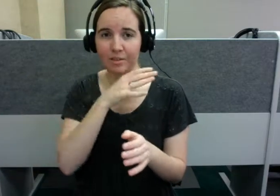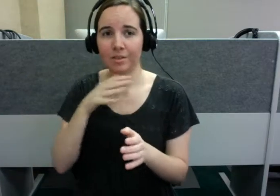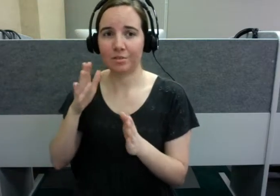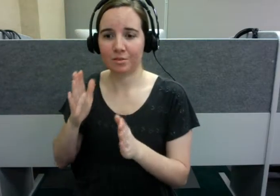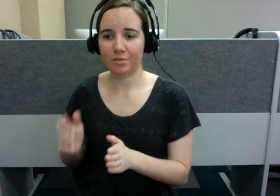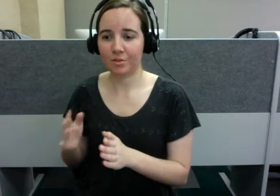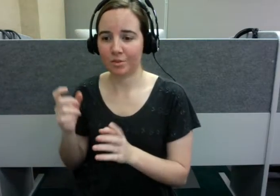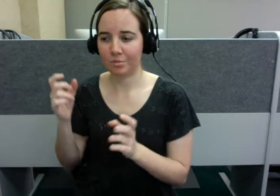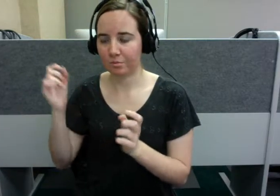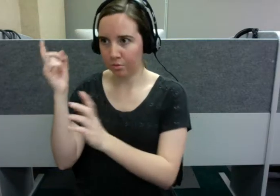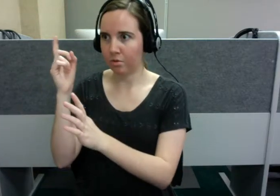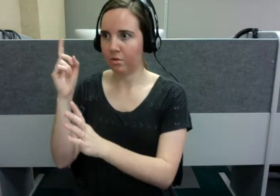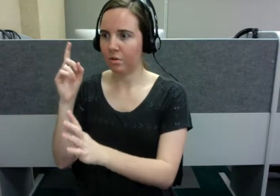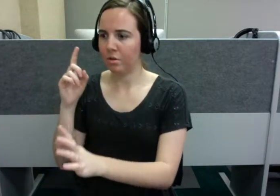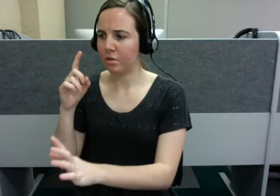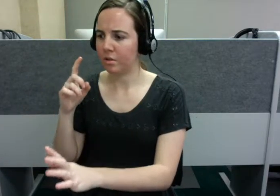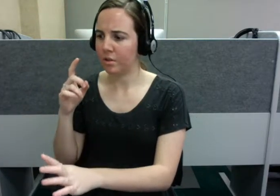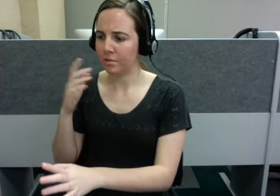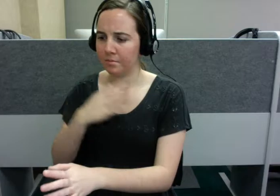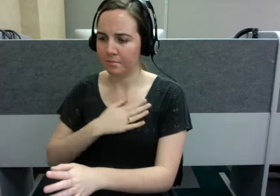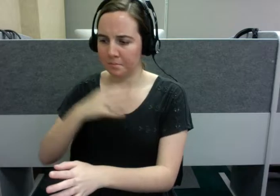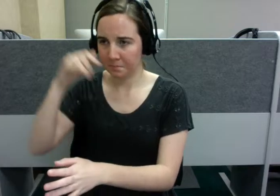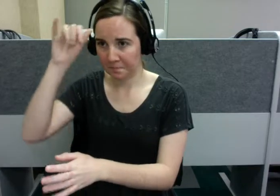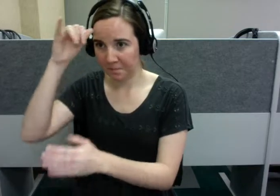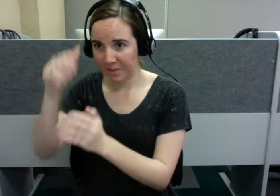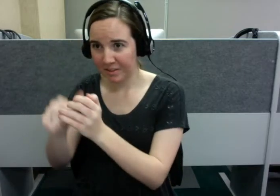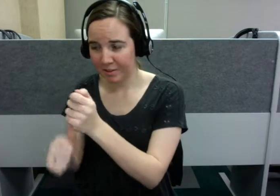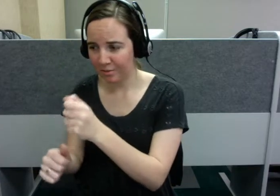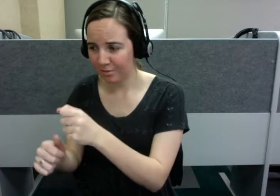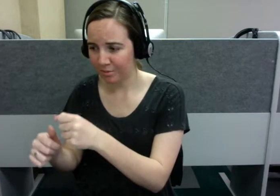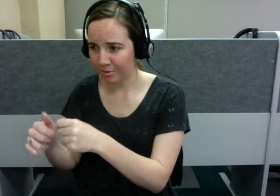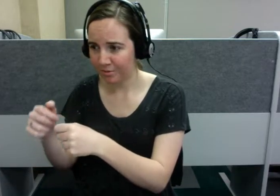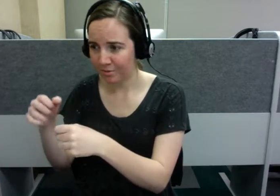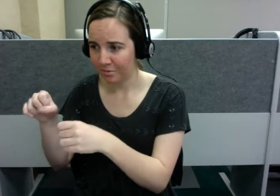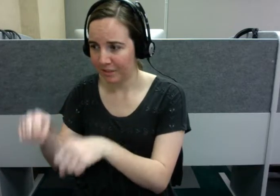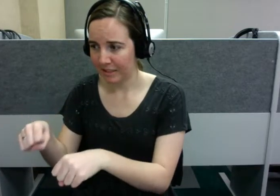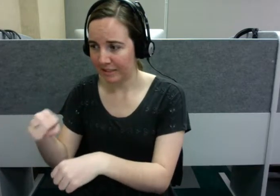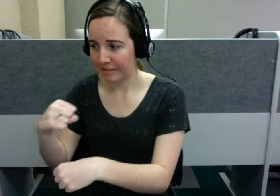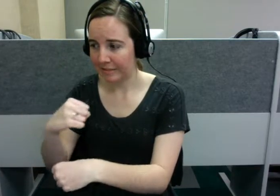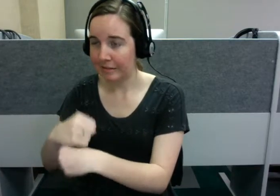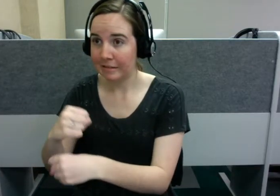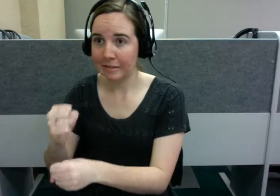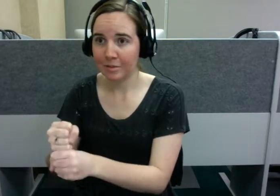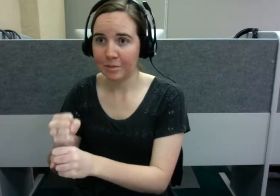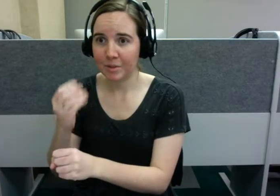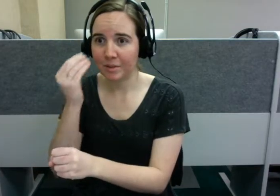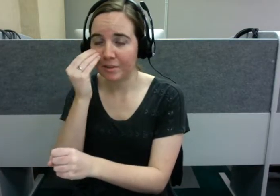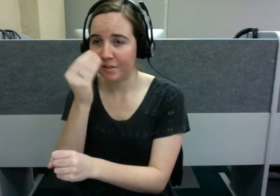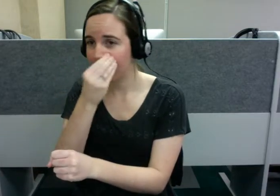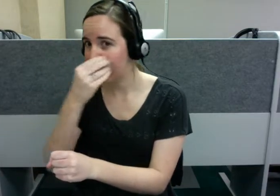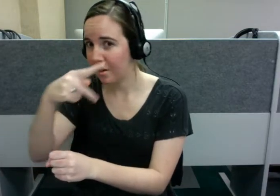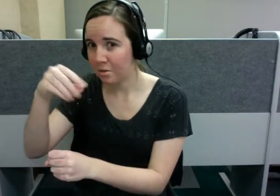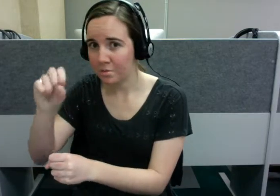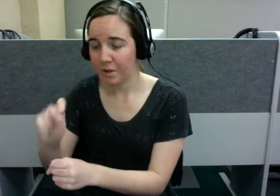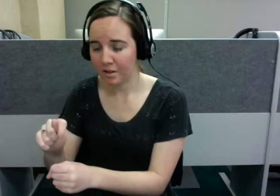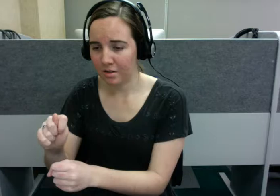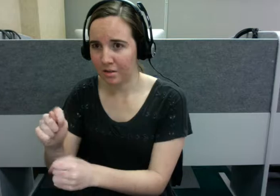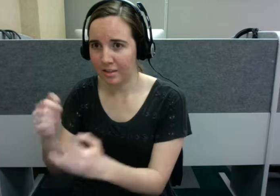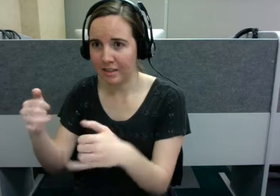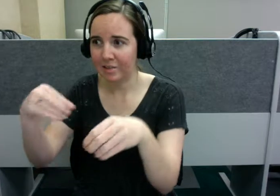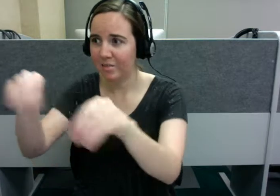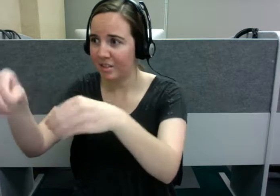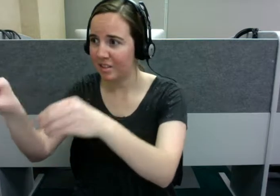day and realized the crap from his cows was worth more than their milk if he could use it to make these biodegradable flower pots. Now he's